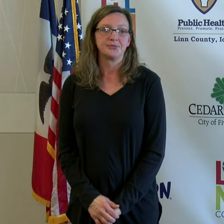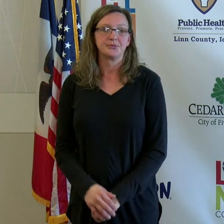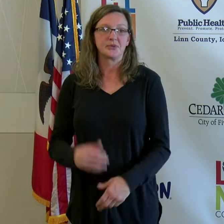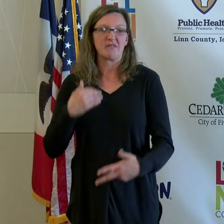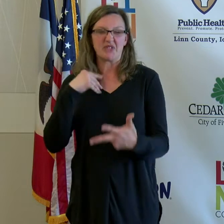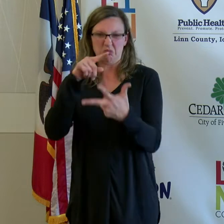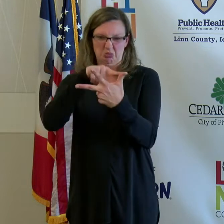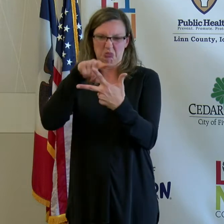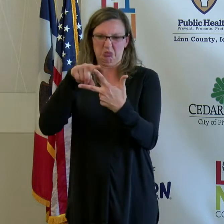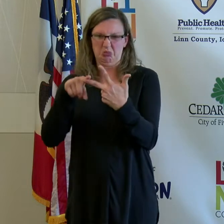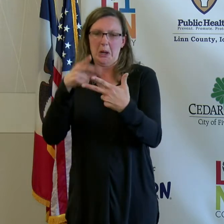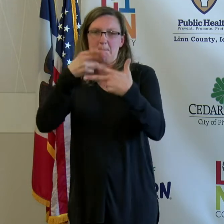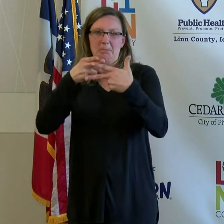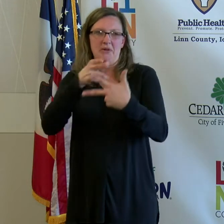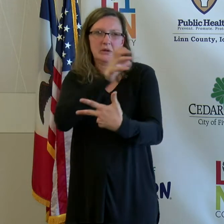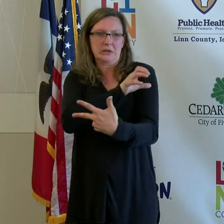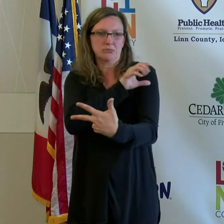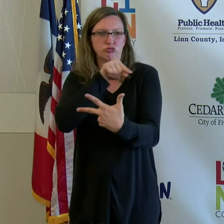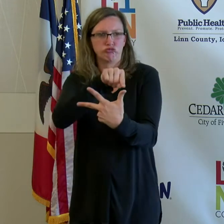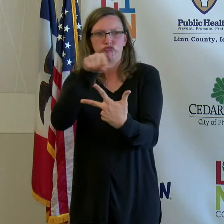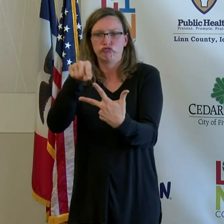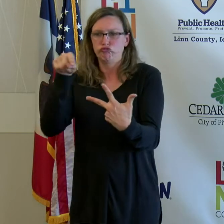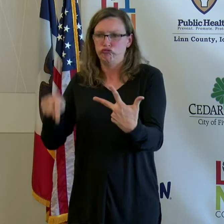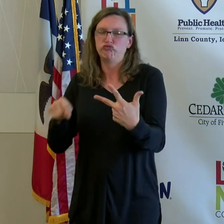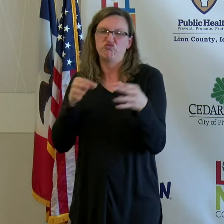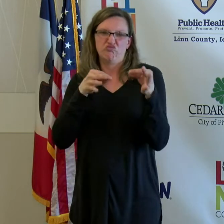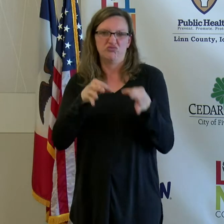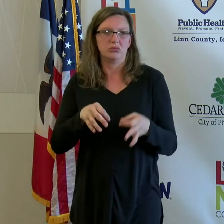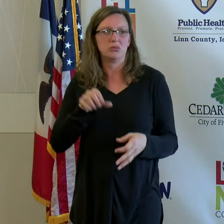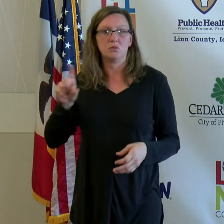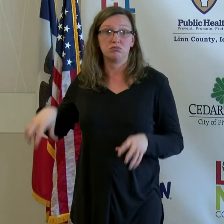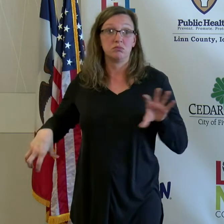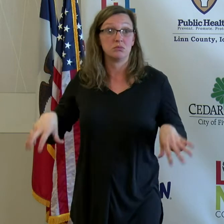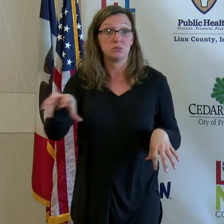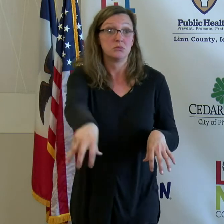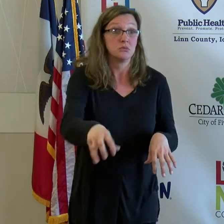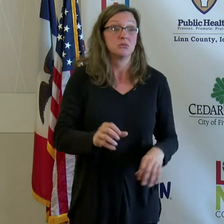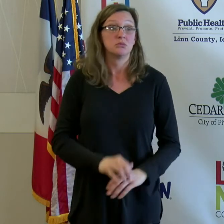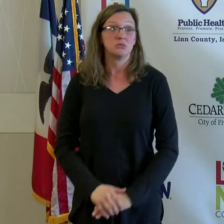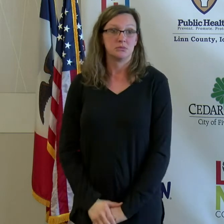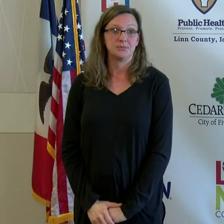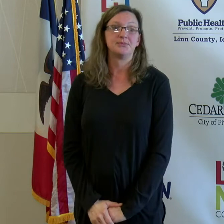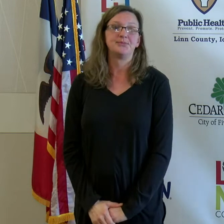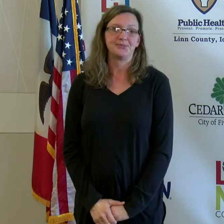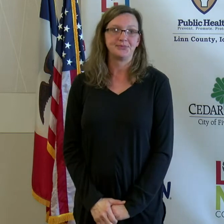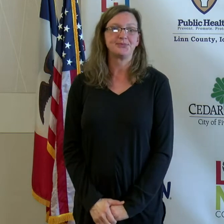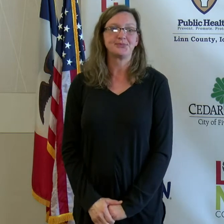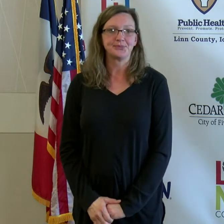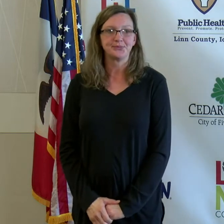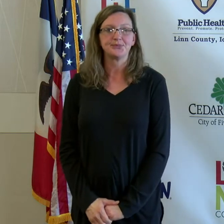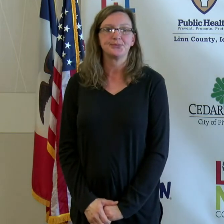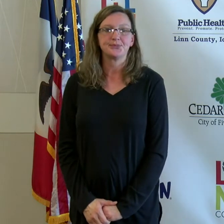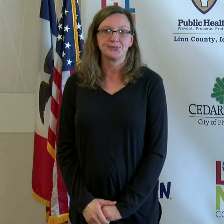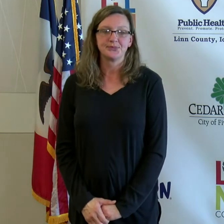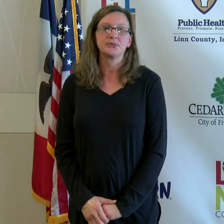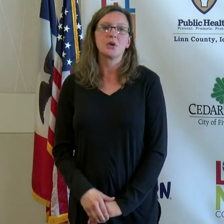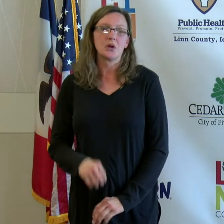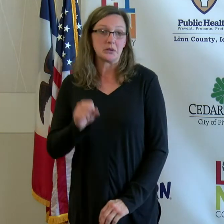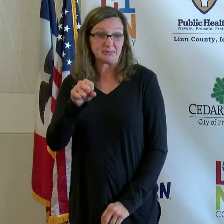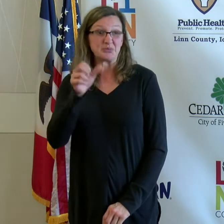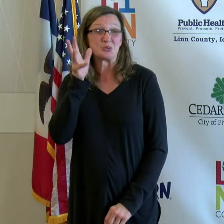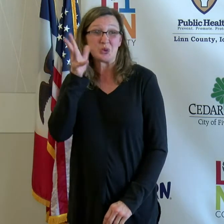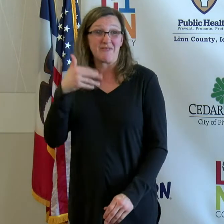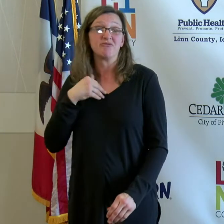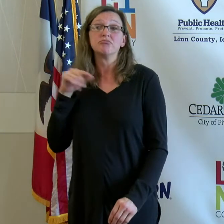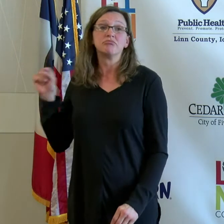Hotel. In addition, Unity Point Health has a respiratory clinic on the west side. I'd like to close today with my remarks to say thank you to